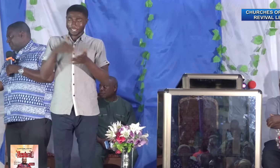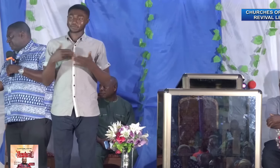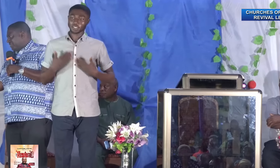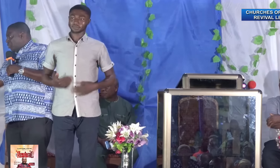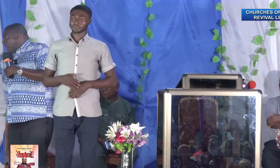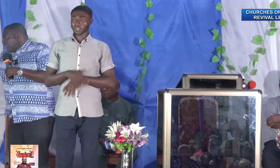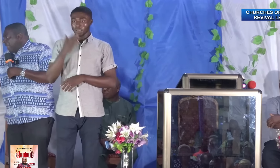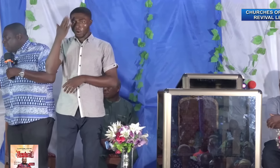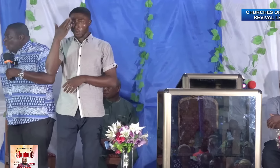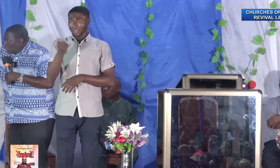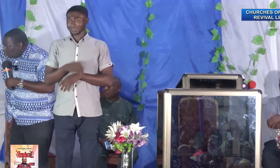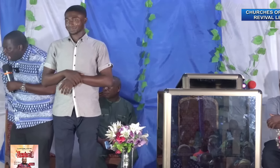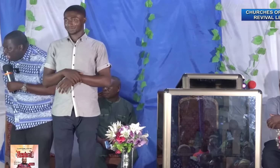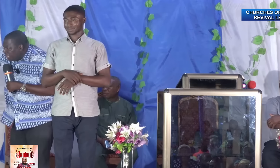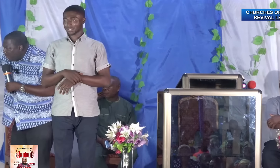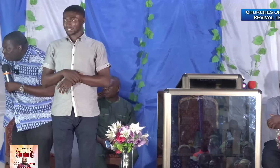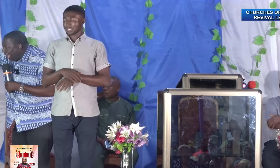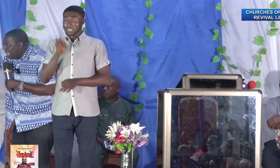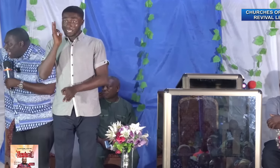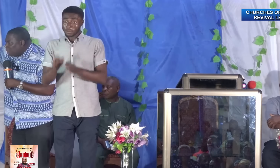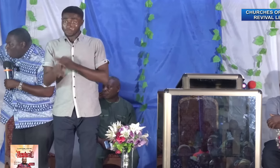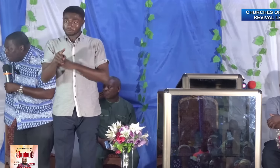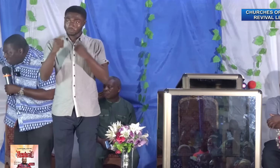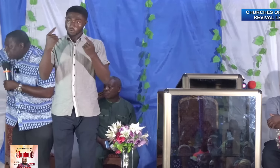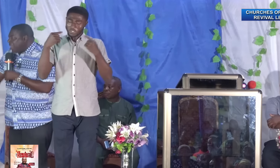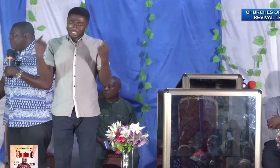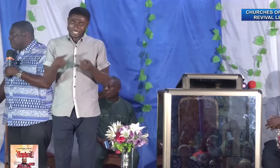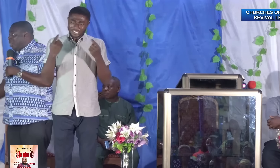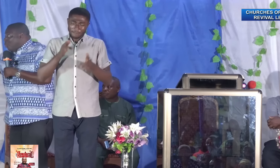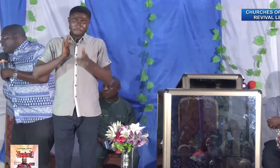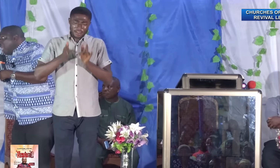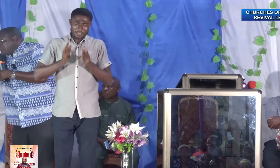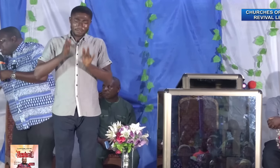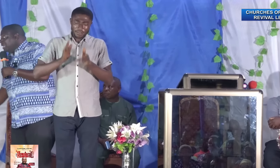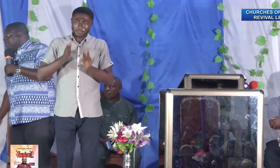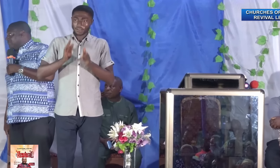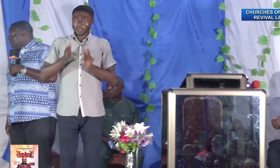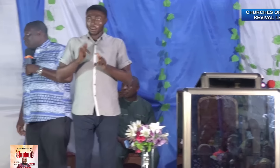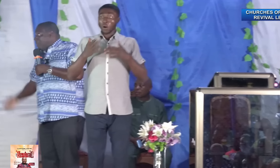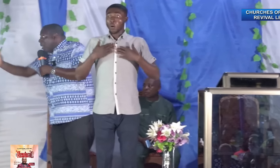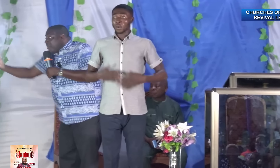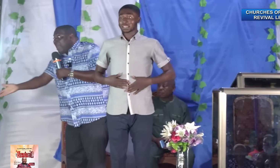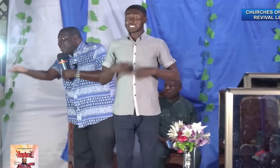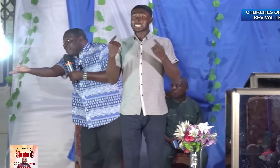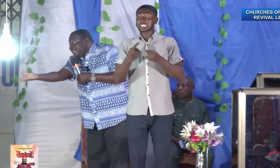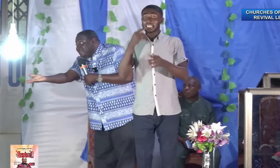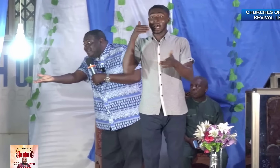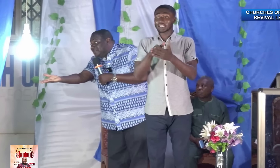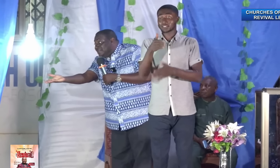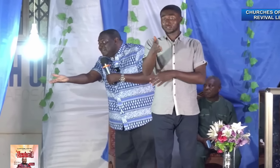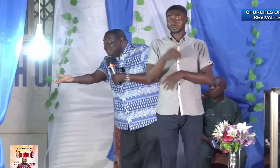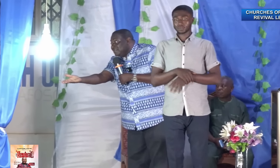mo. Jobo jama no, onuwa ni ni pebiya, eno woye bonitia no, wonya oshe, obi kobe jama ya woye